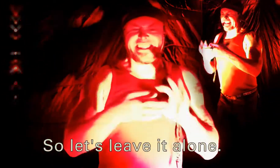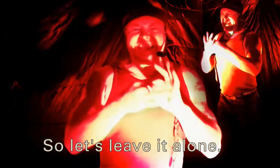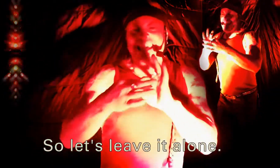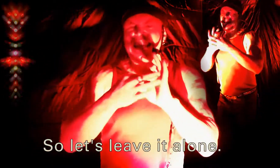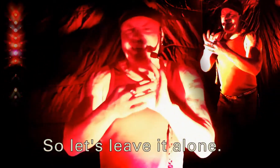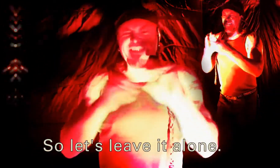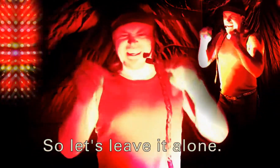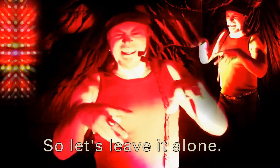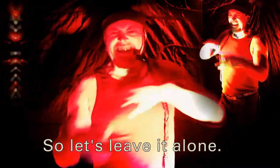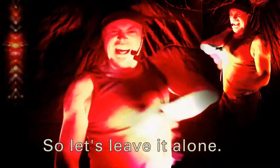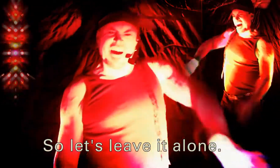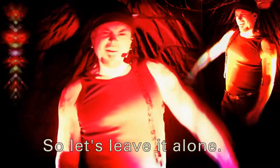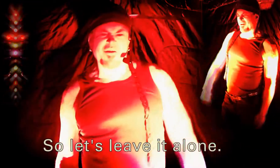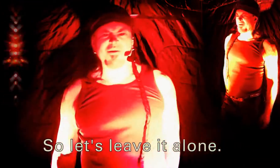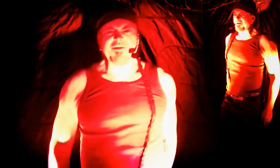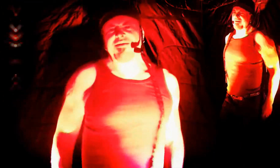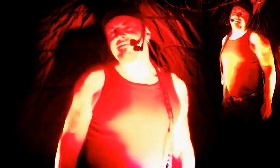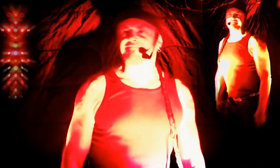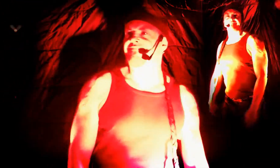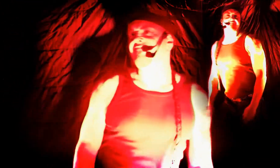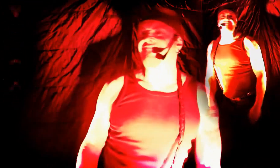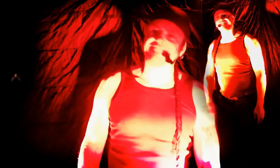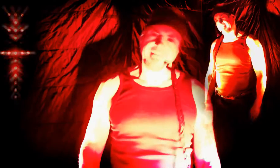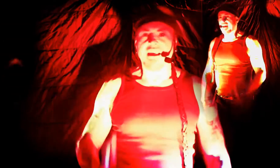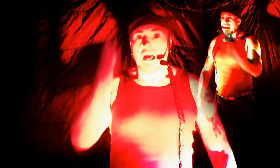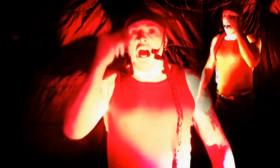So let's leave it alone,